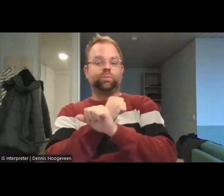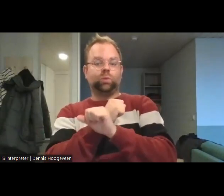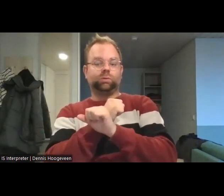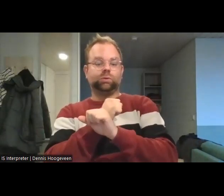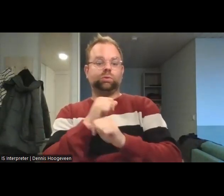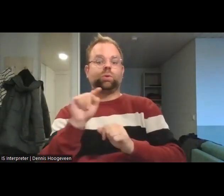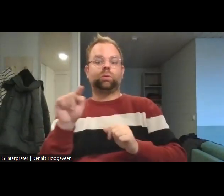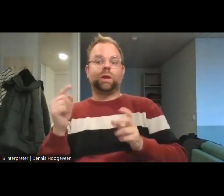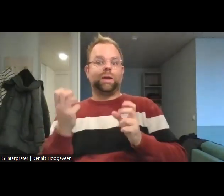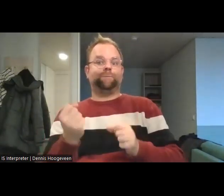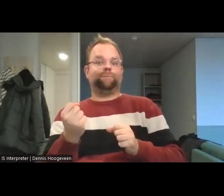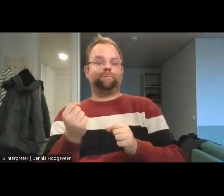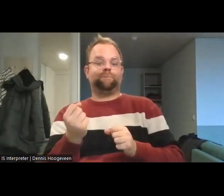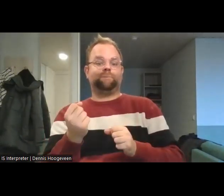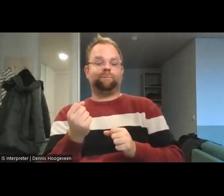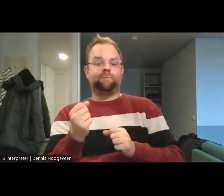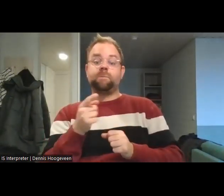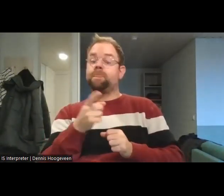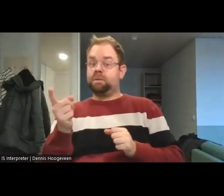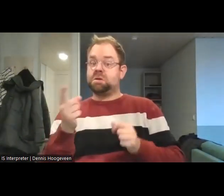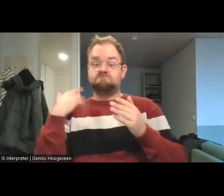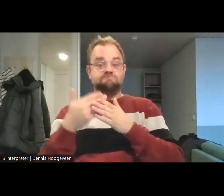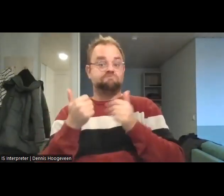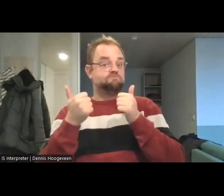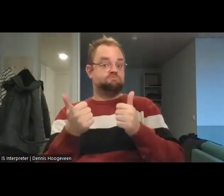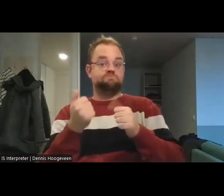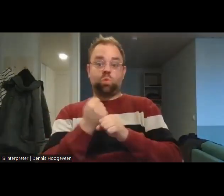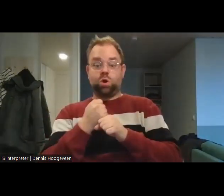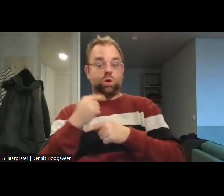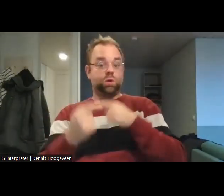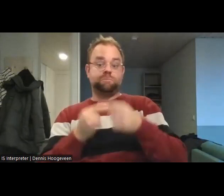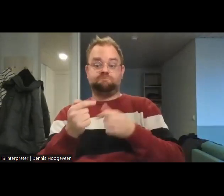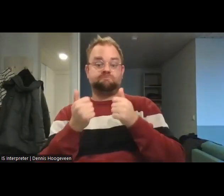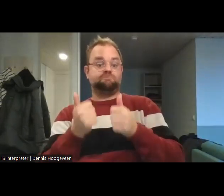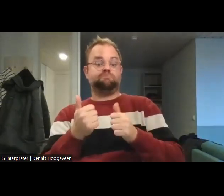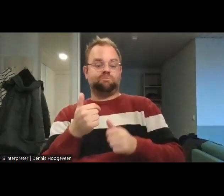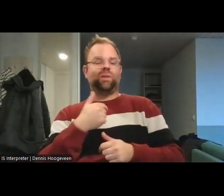are located in the UN Refugee Agency. And